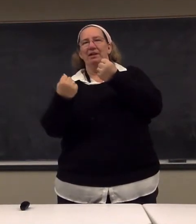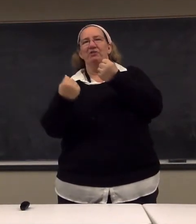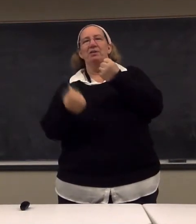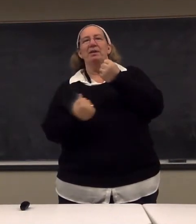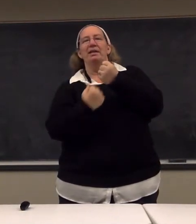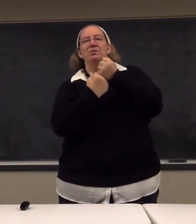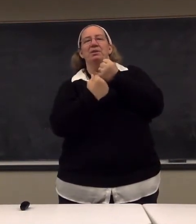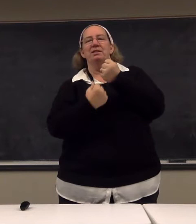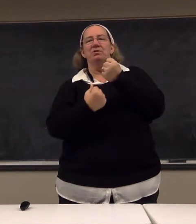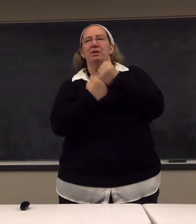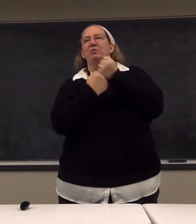Your dominant hand is the one that's doing the movement.